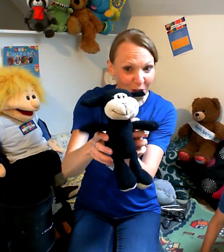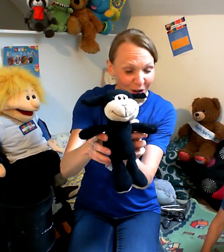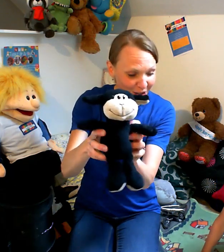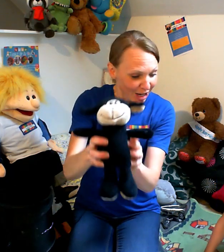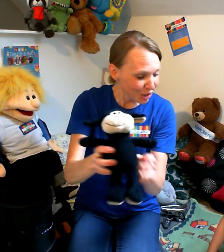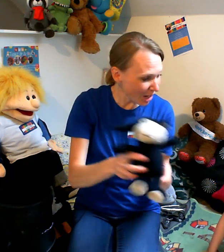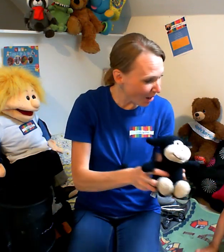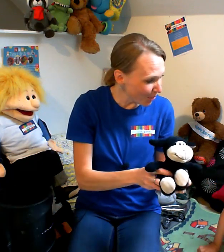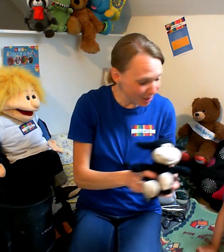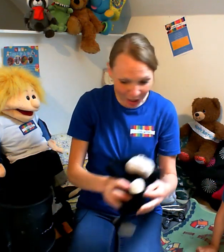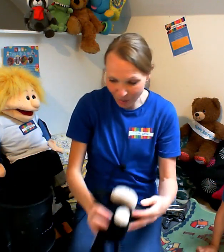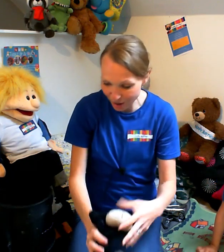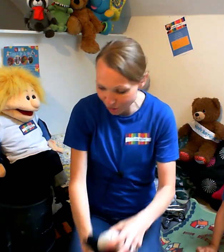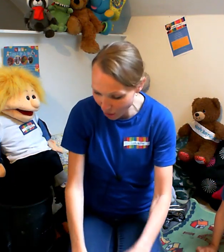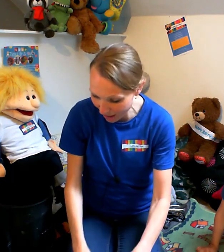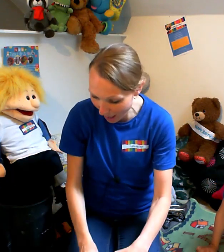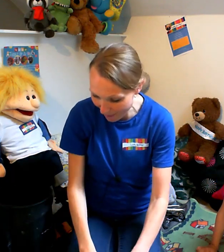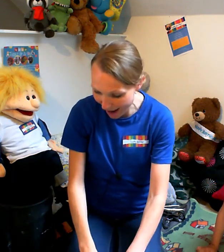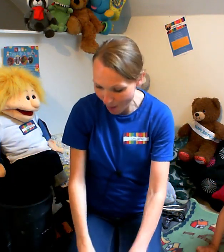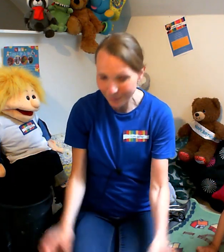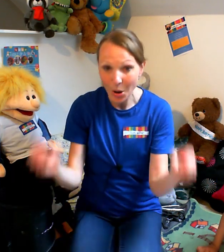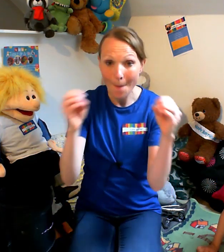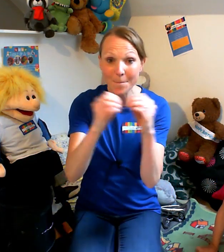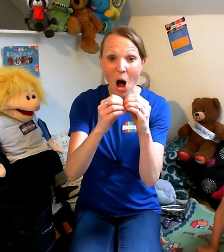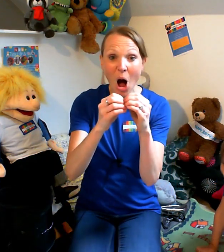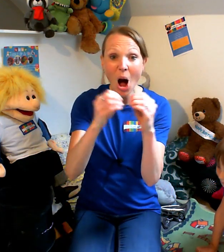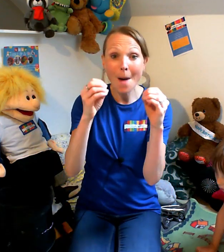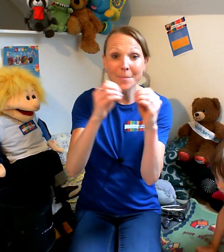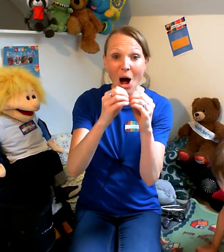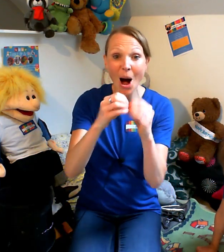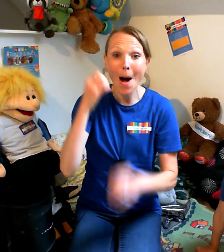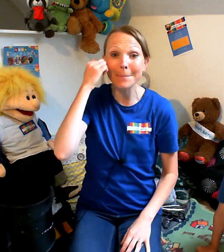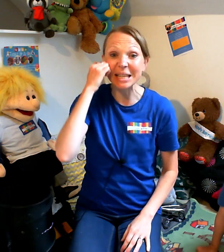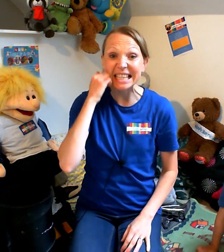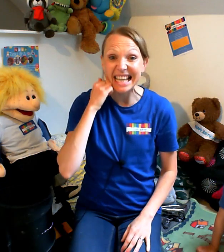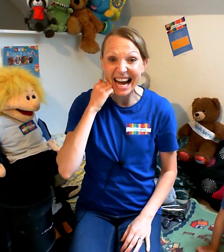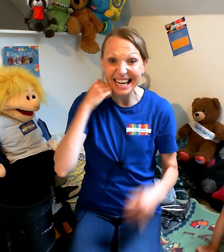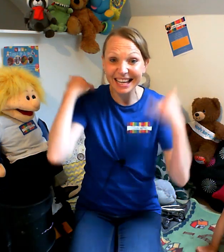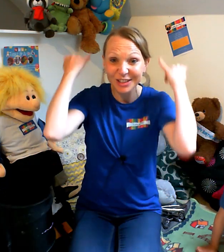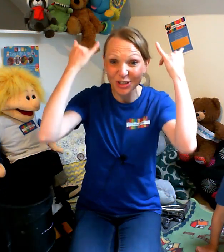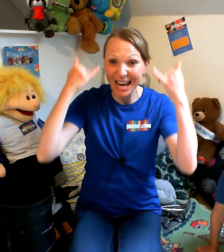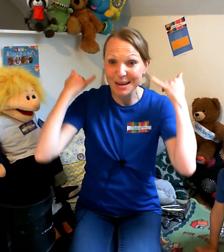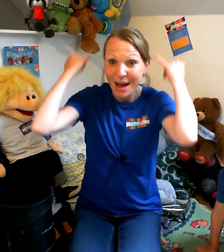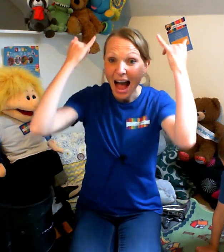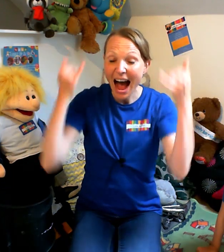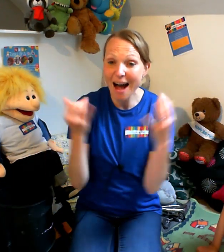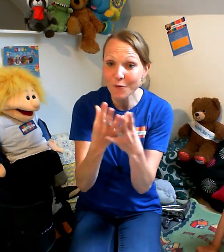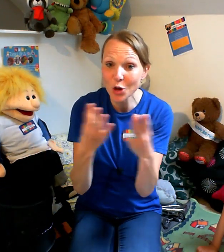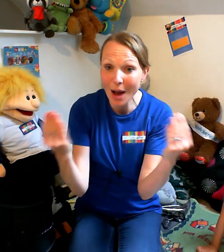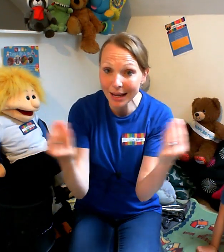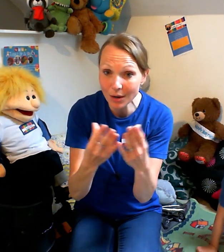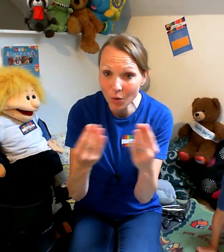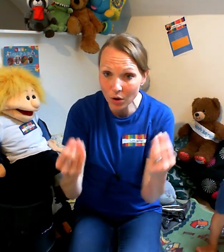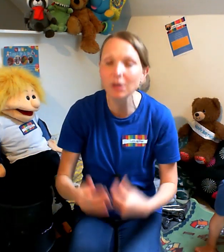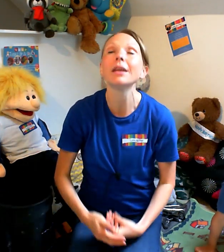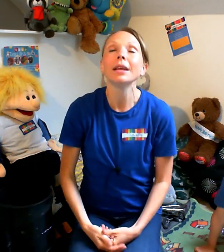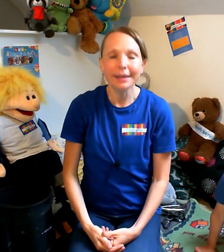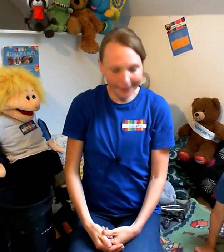Look, shall we do a song about far, far black sheep? Have you any wool? Yes,